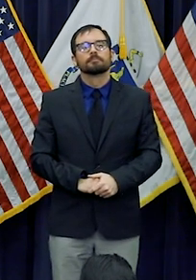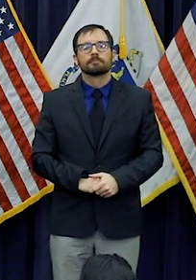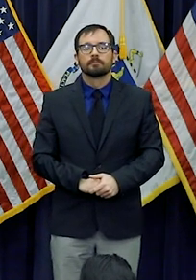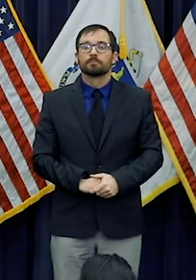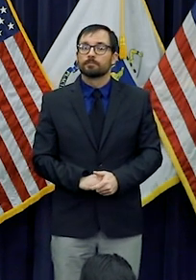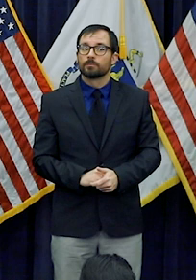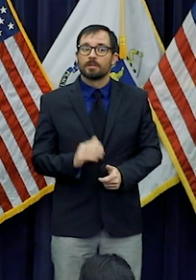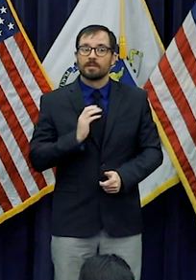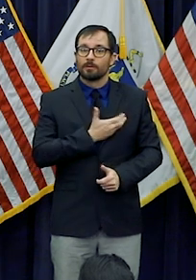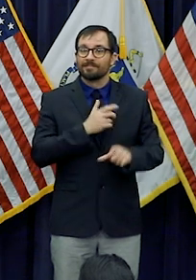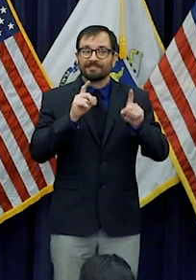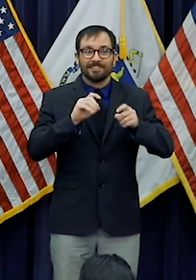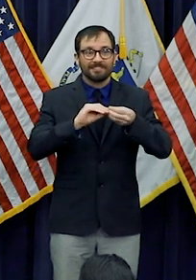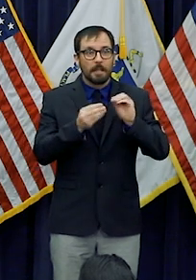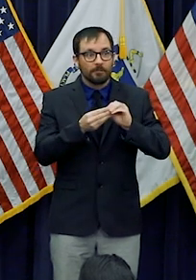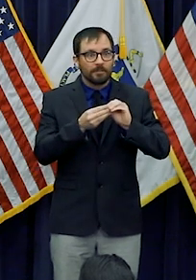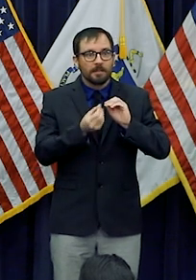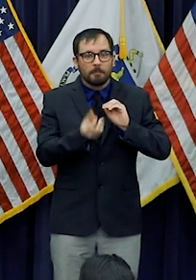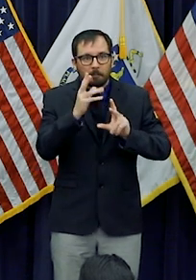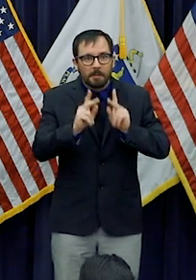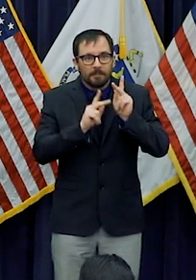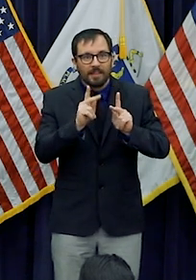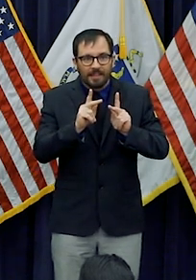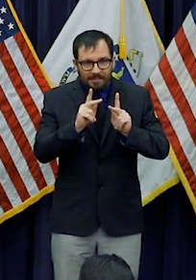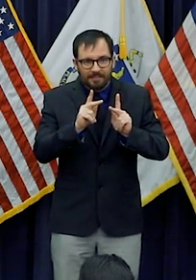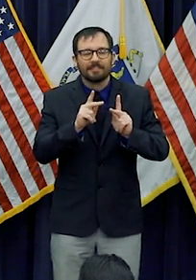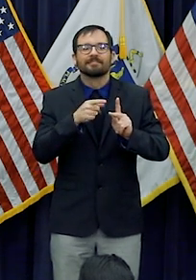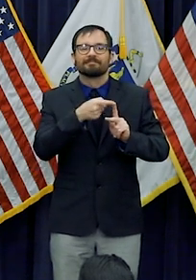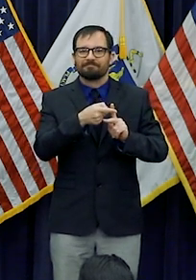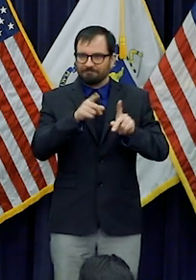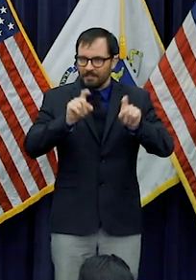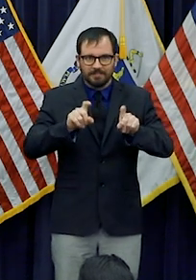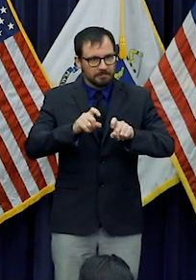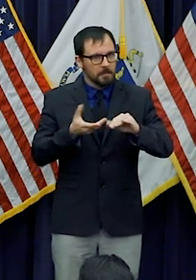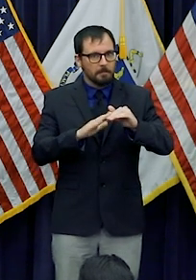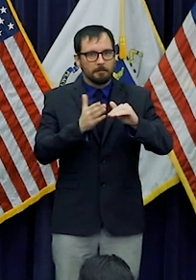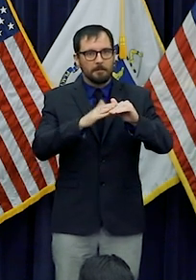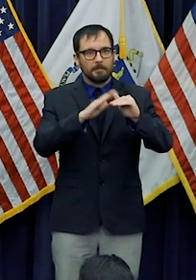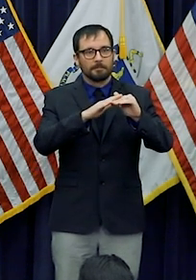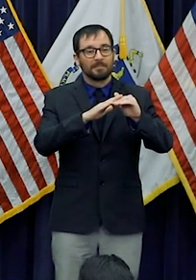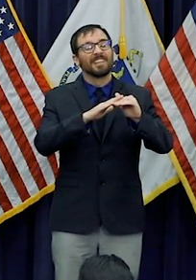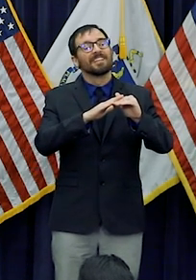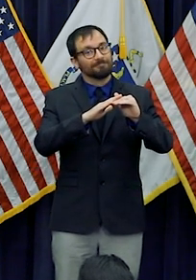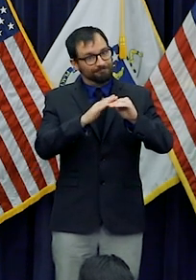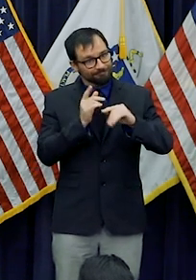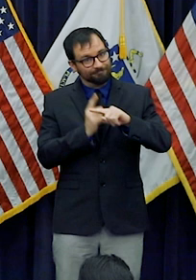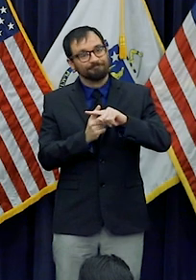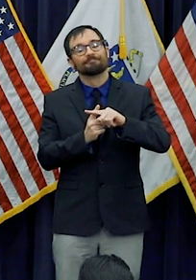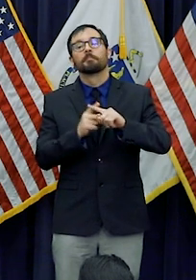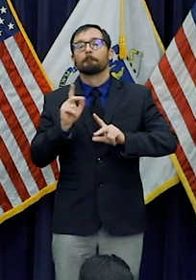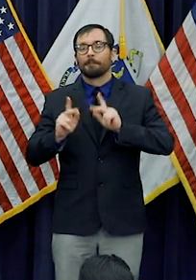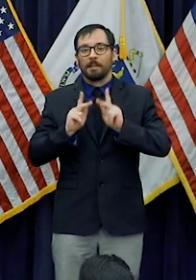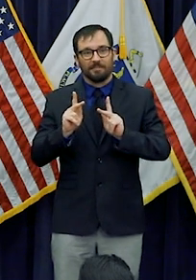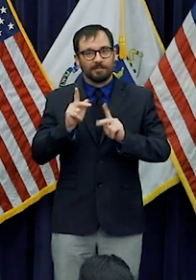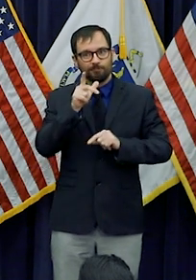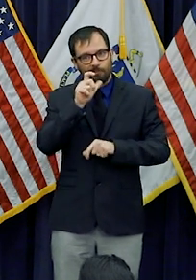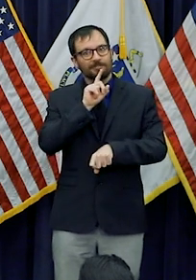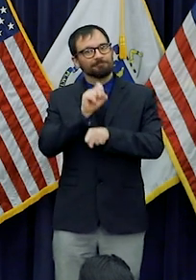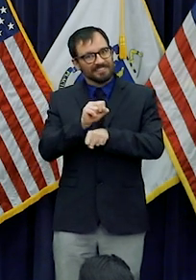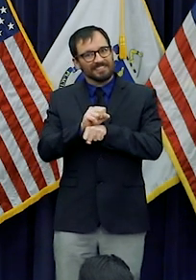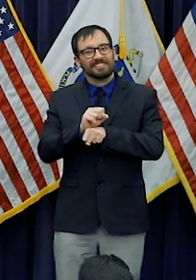tested expands, we certainly expect that we'll see an increase in the number of positive test cases as